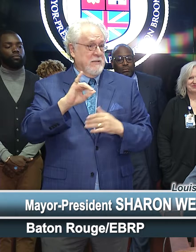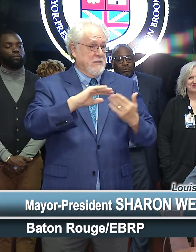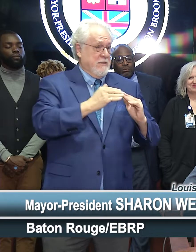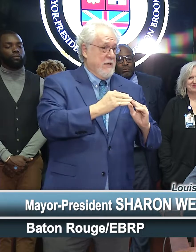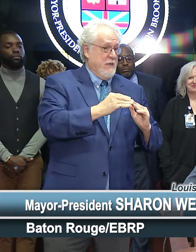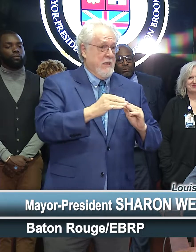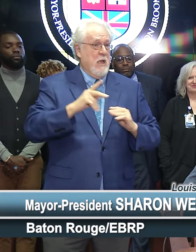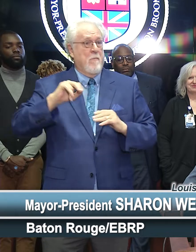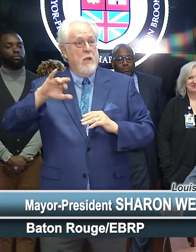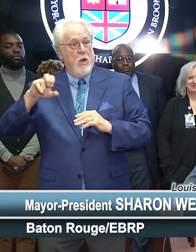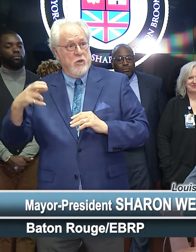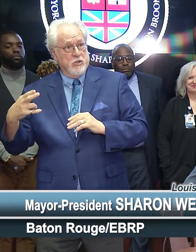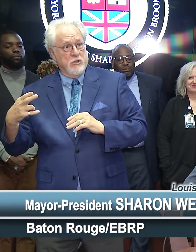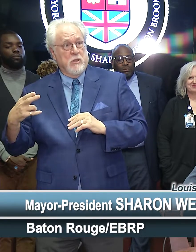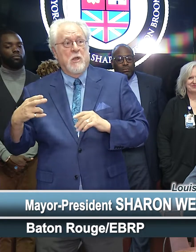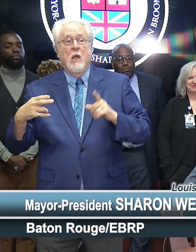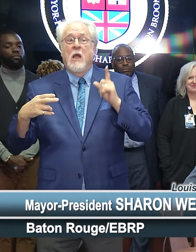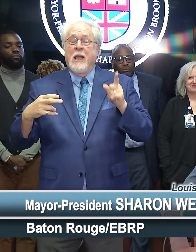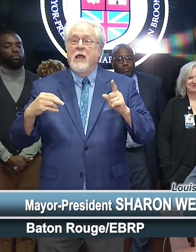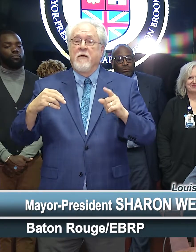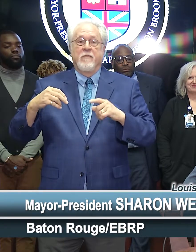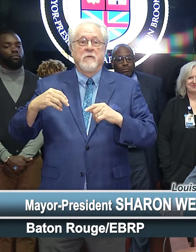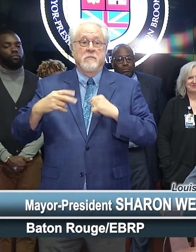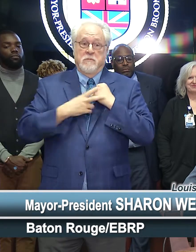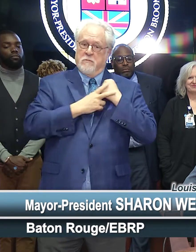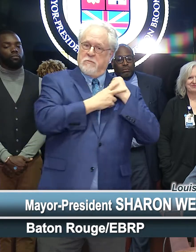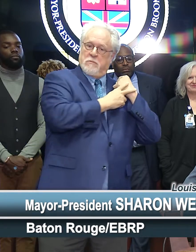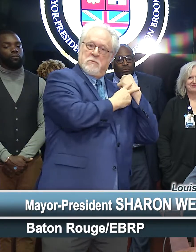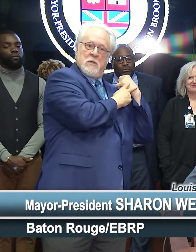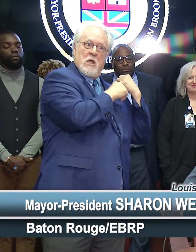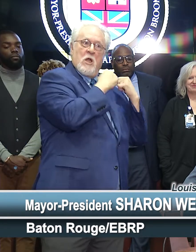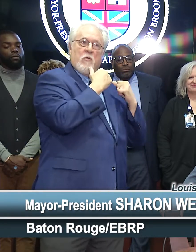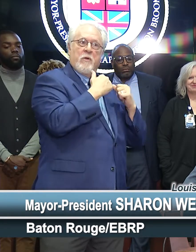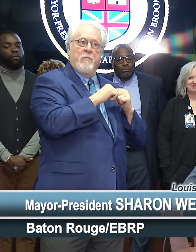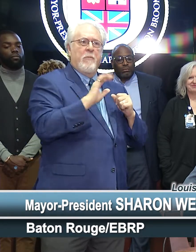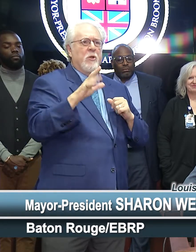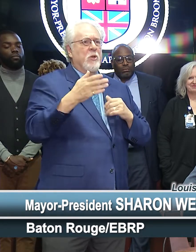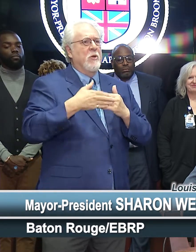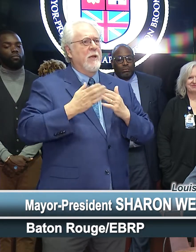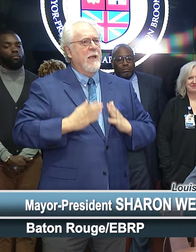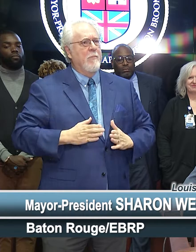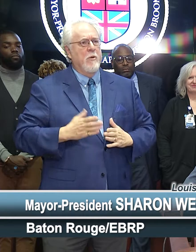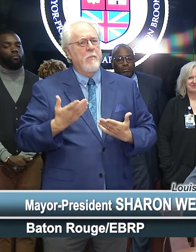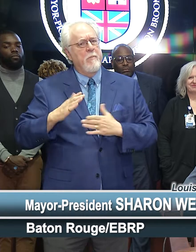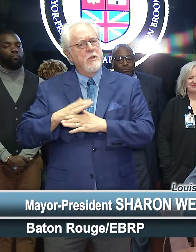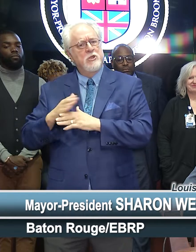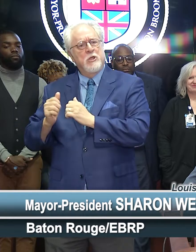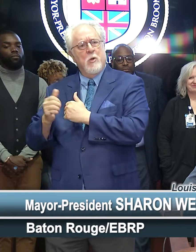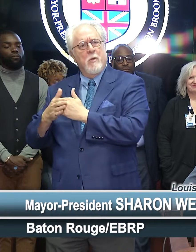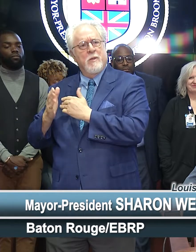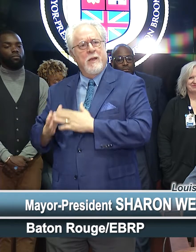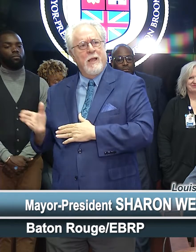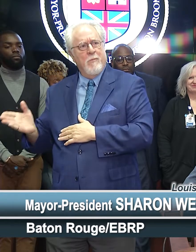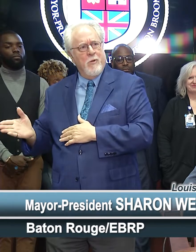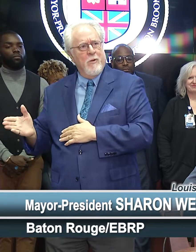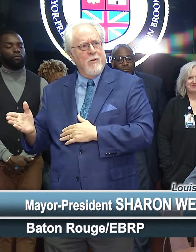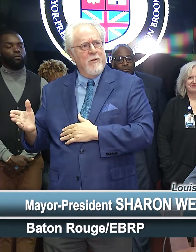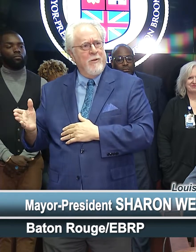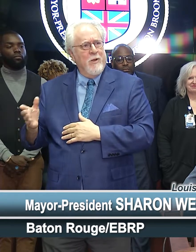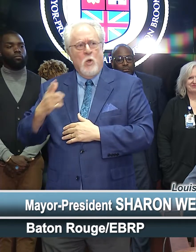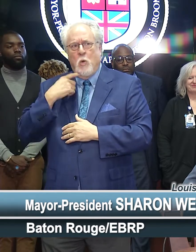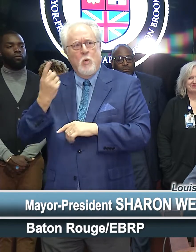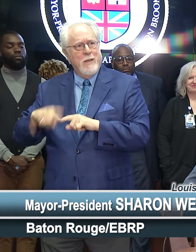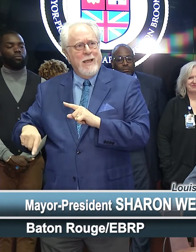parish. If you're stocking up, remember your neighbor as you stock up, and you may want to share some of that with your neighbors